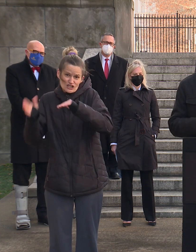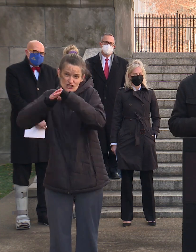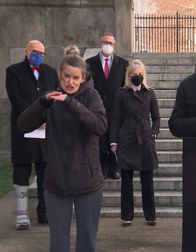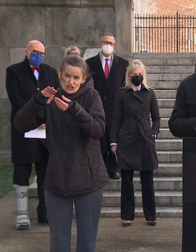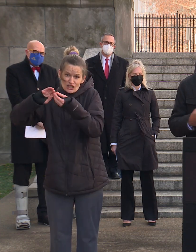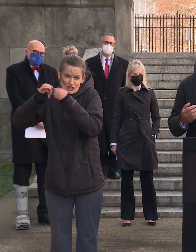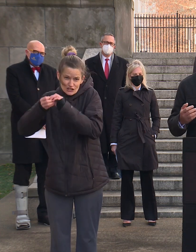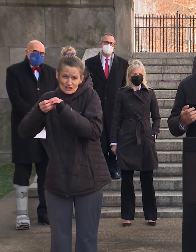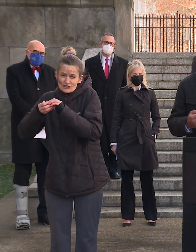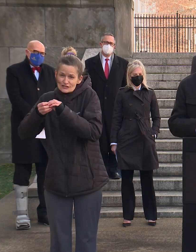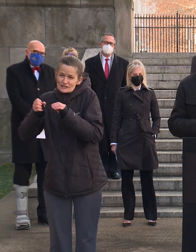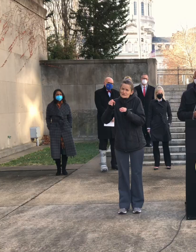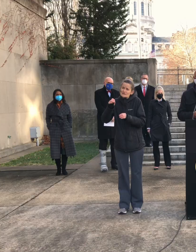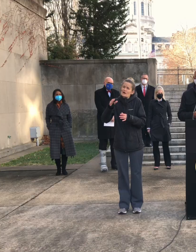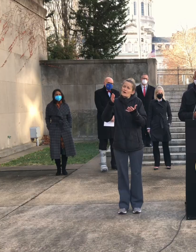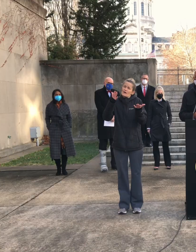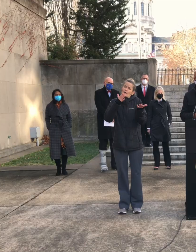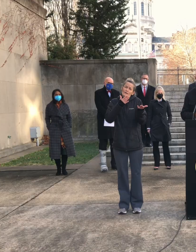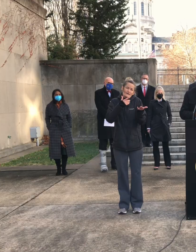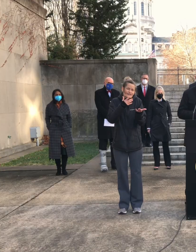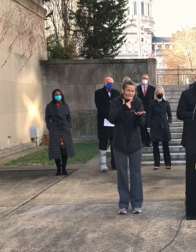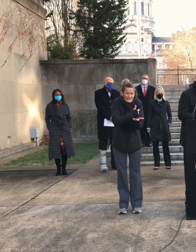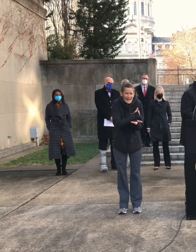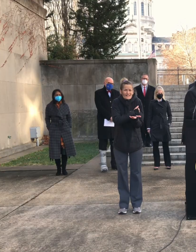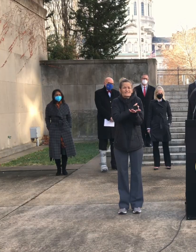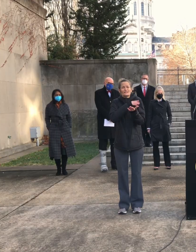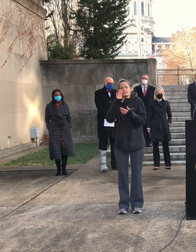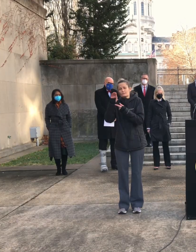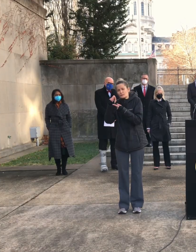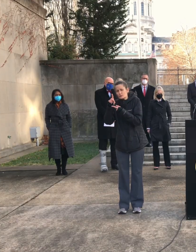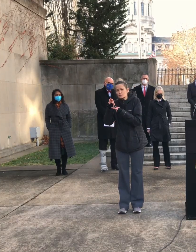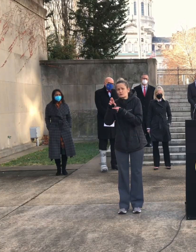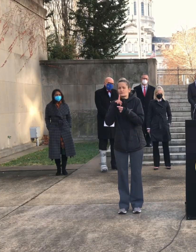boosted, but more importantly, stay safe. Thank you.